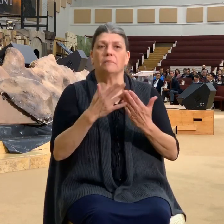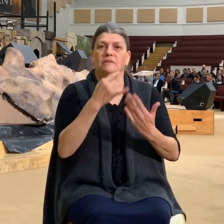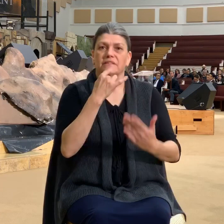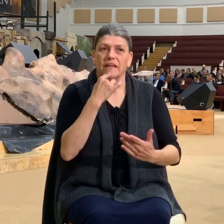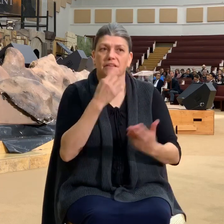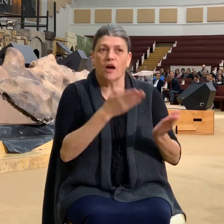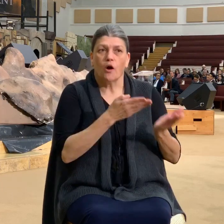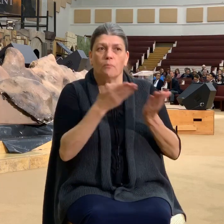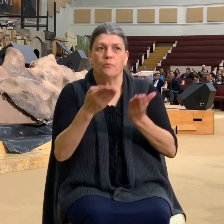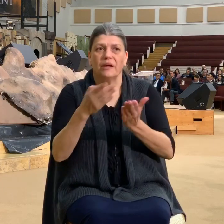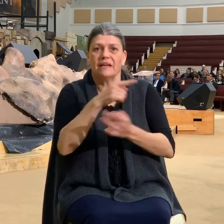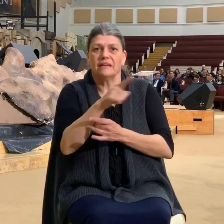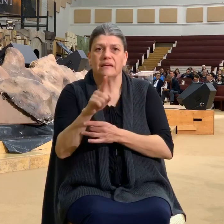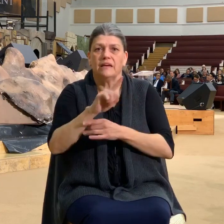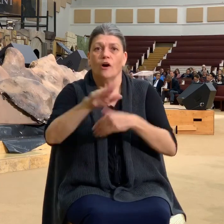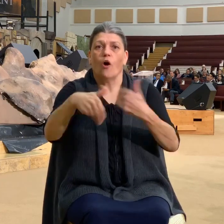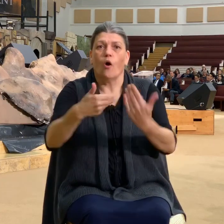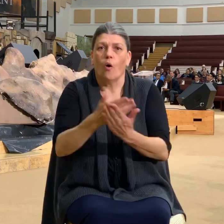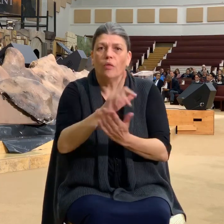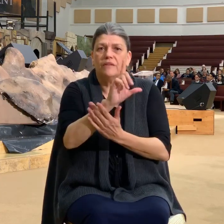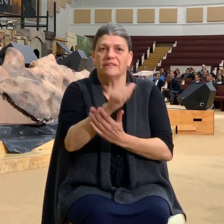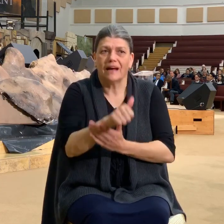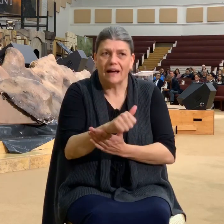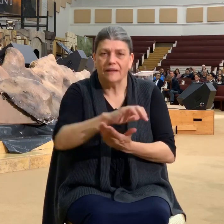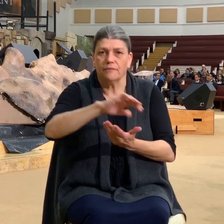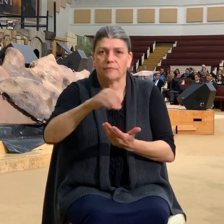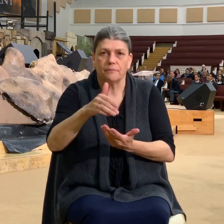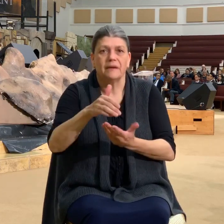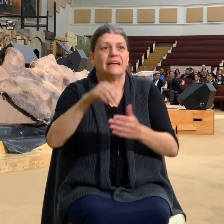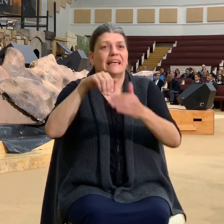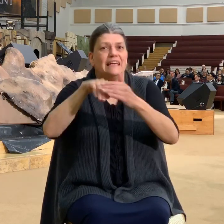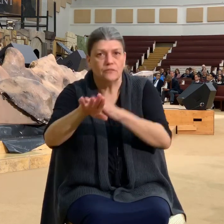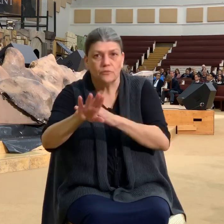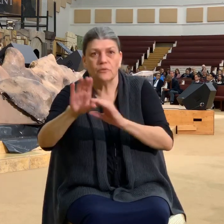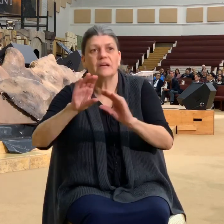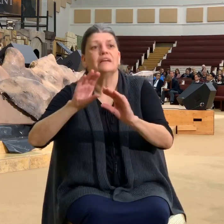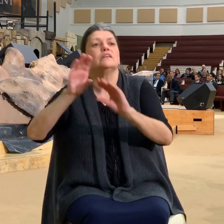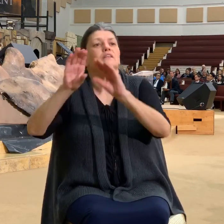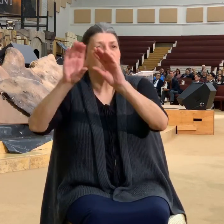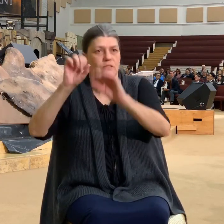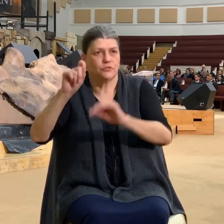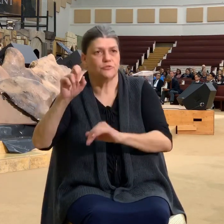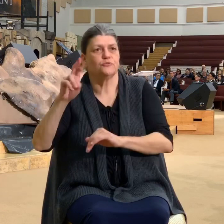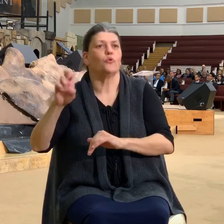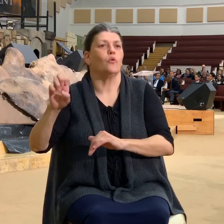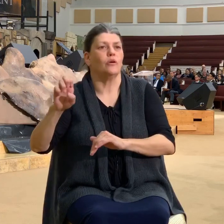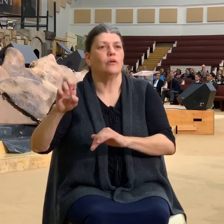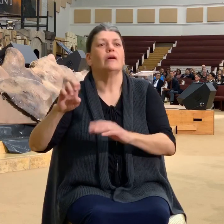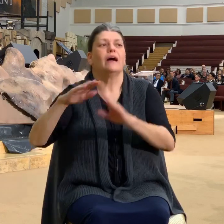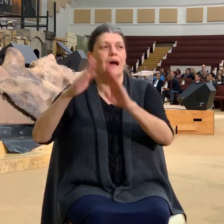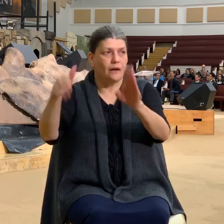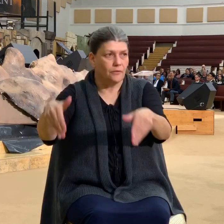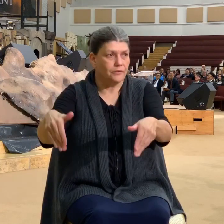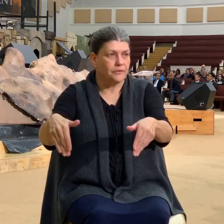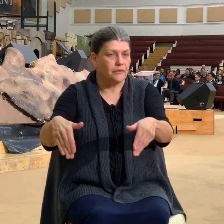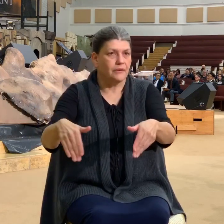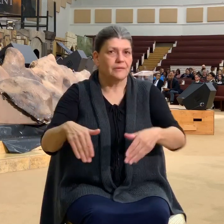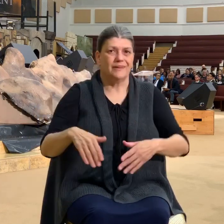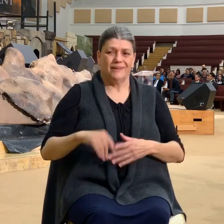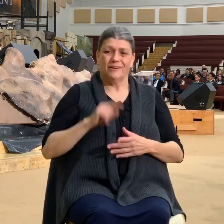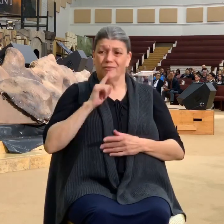bring ye all the tithes into the storehouse. So the question is, did that man give his tithe or